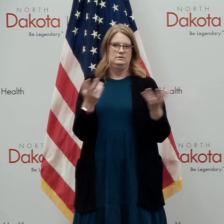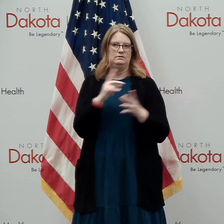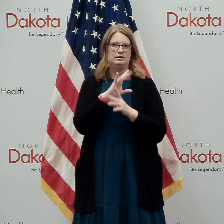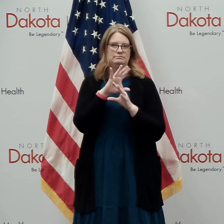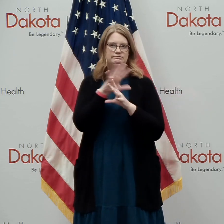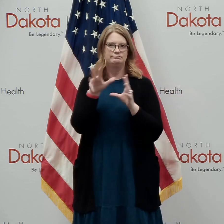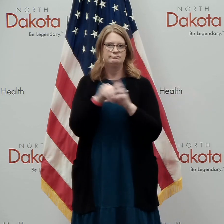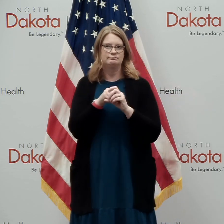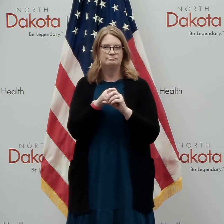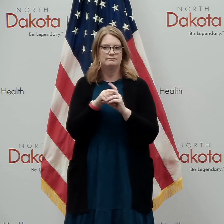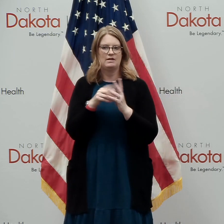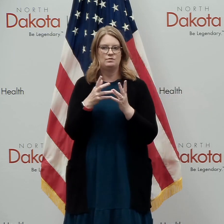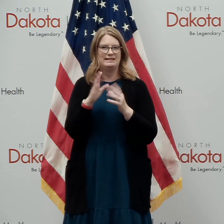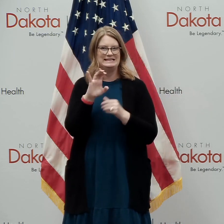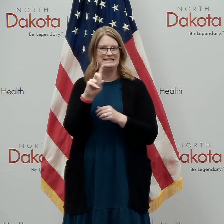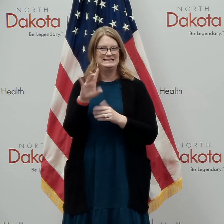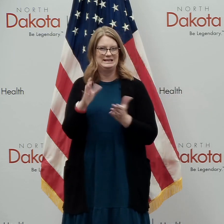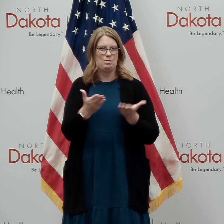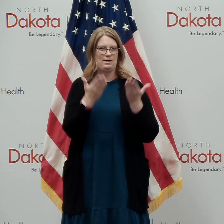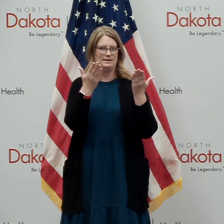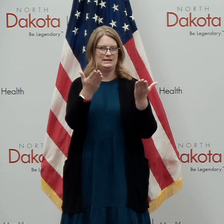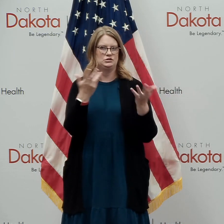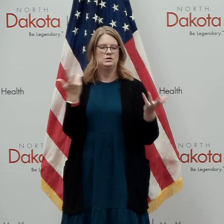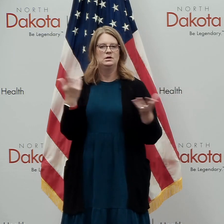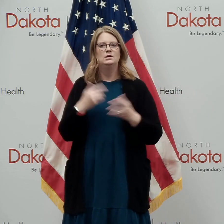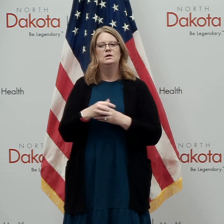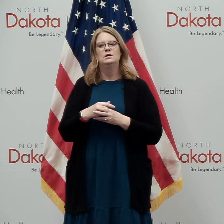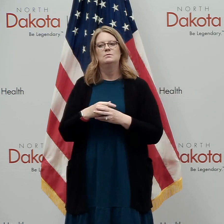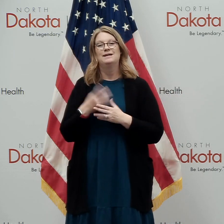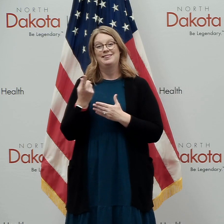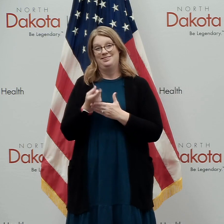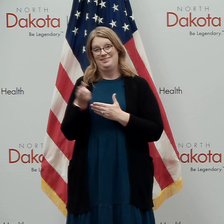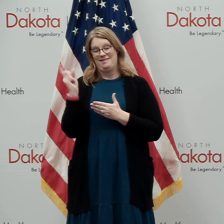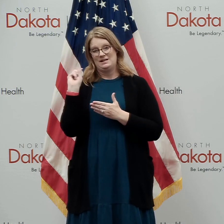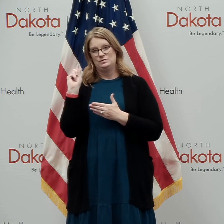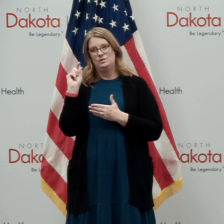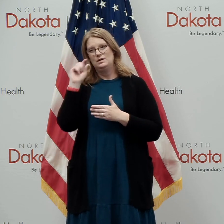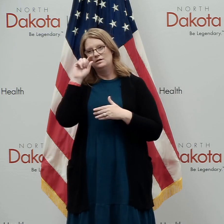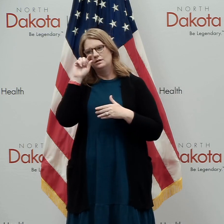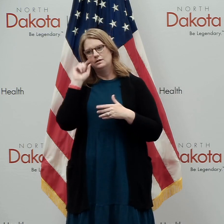CDC recommendation. But I think, as we talked a little bit about last week, which is there